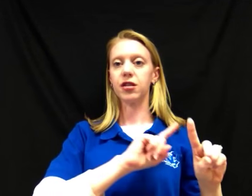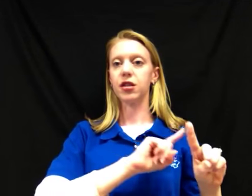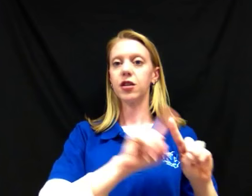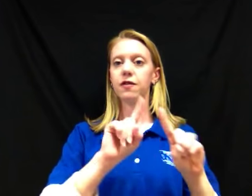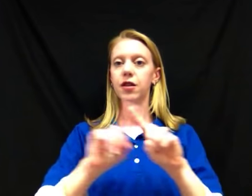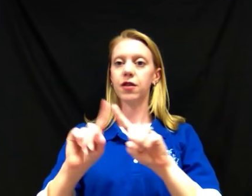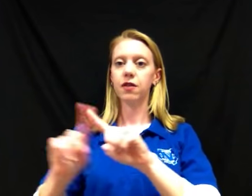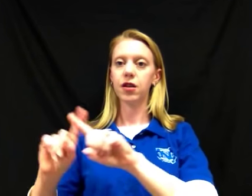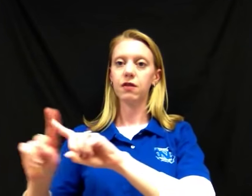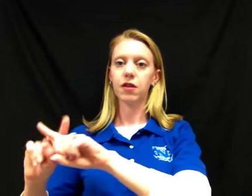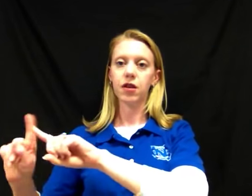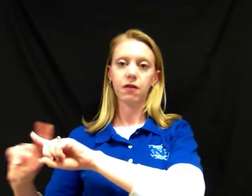it.